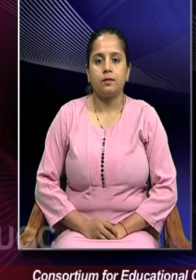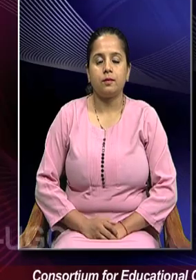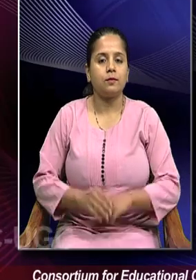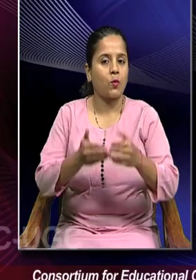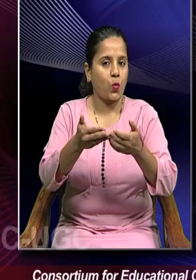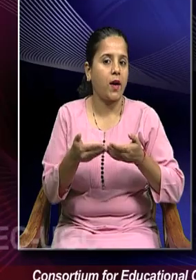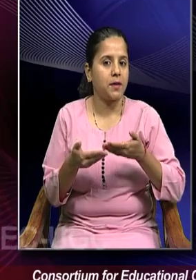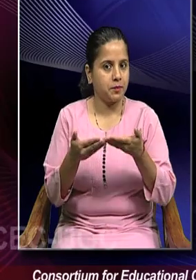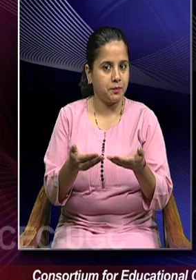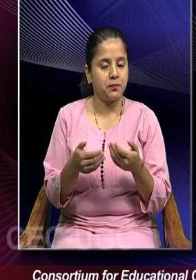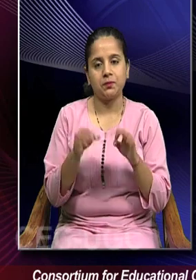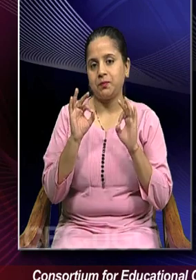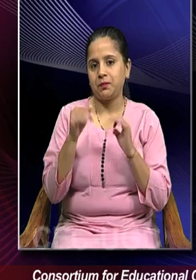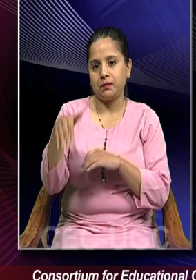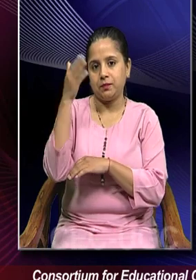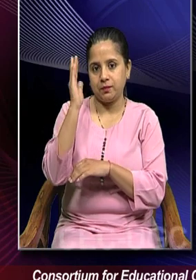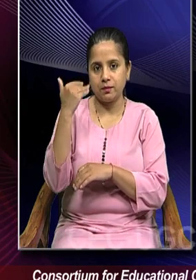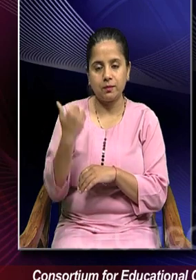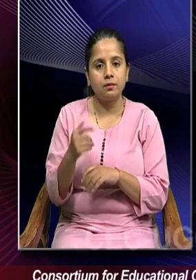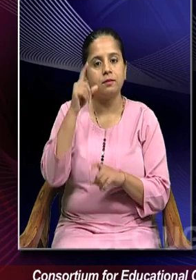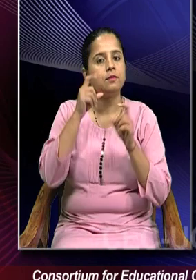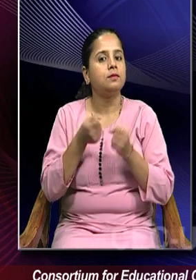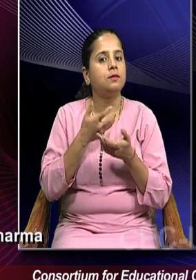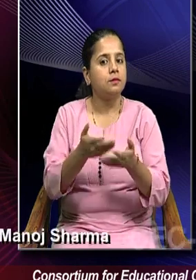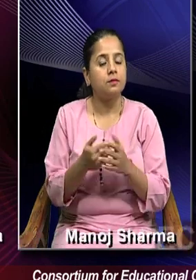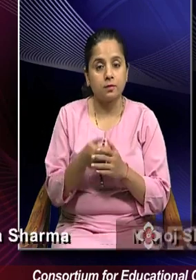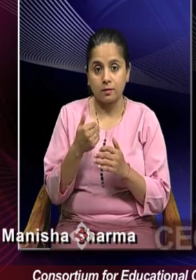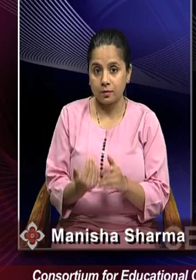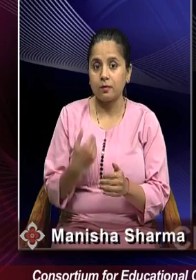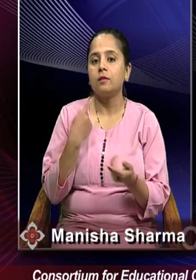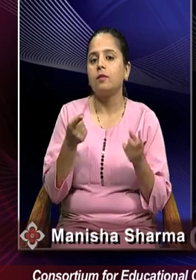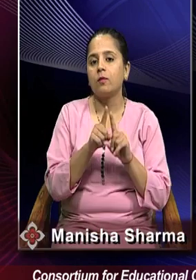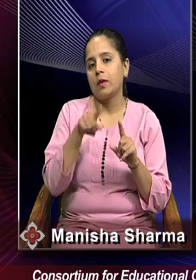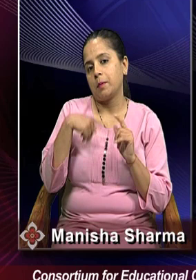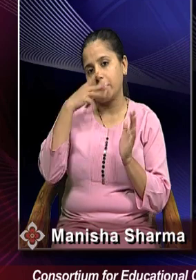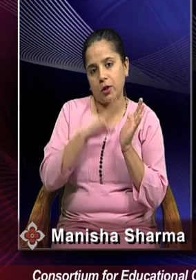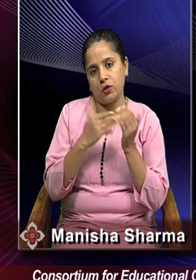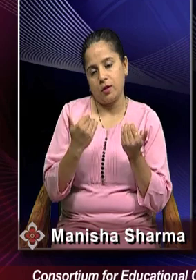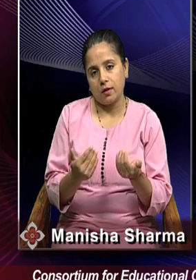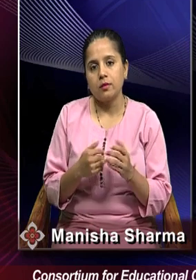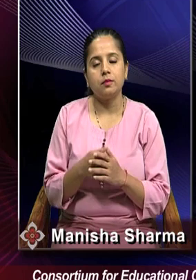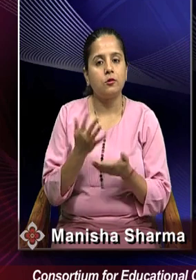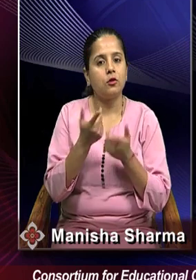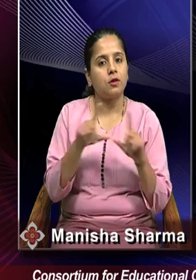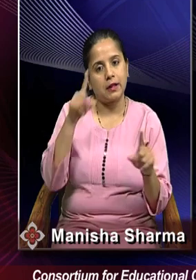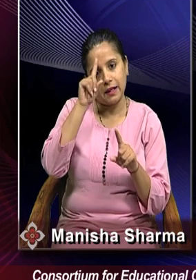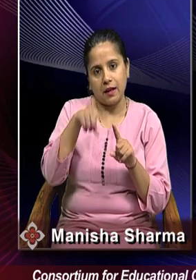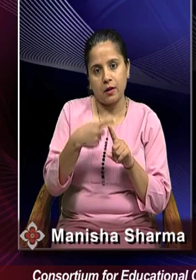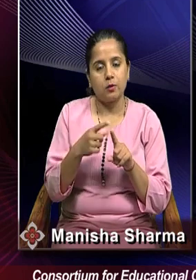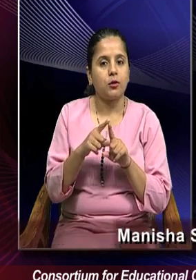Welcome to the special lecture Symbolic Expression, and in the studio we have Manisha Sharma with us as sign language